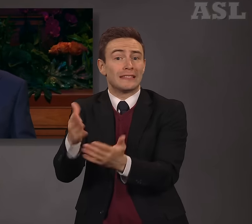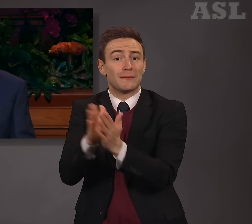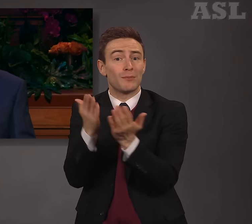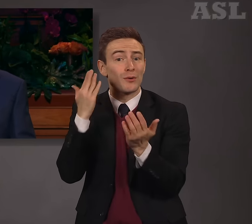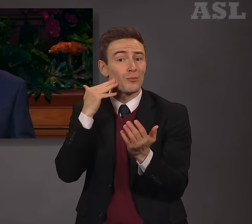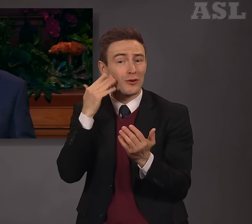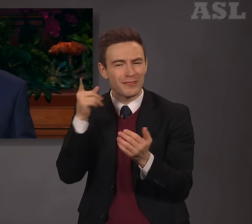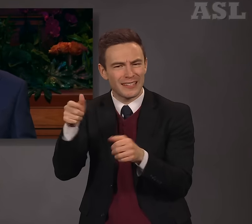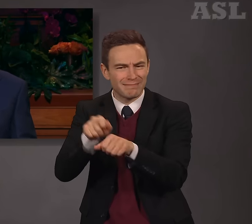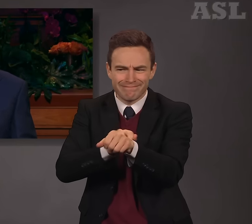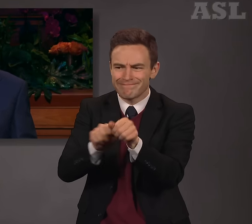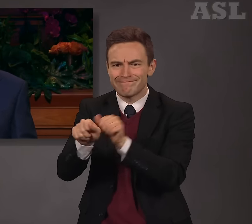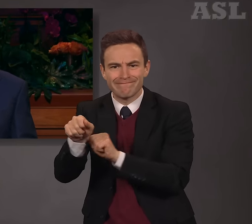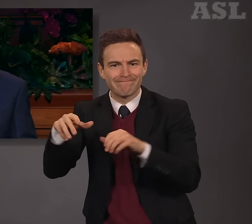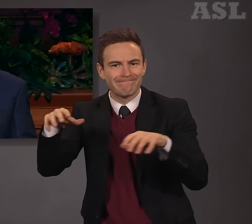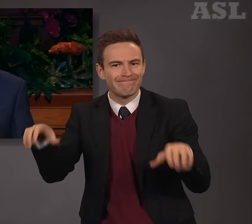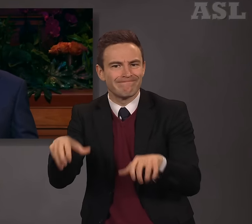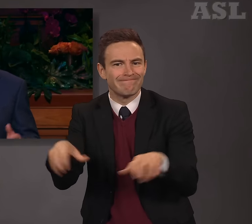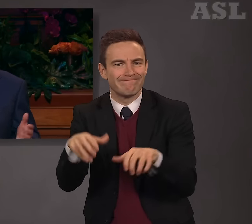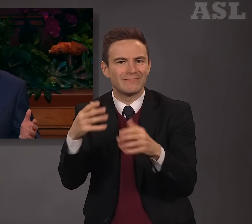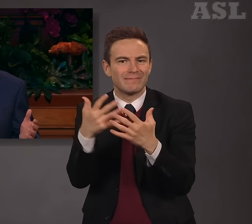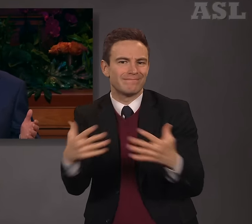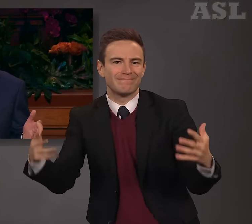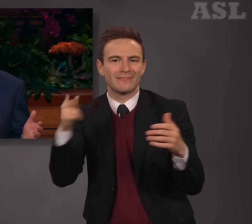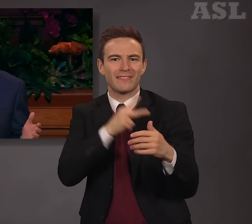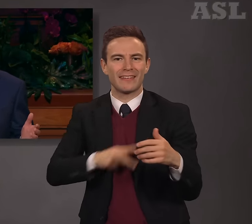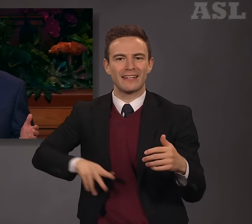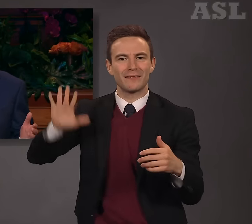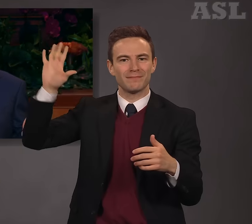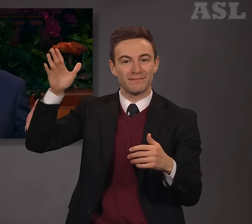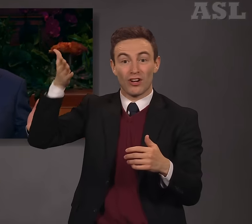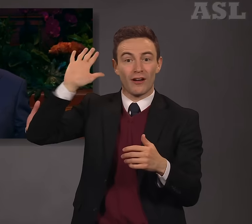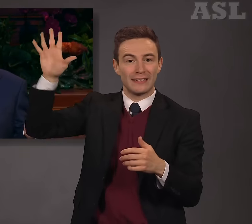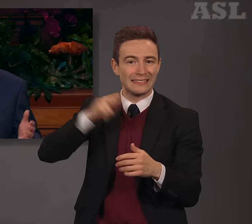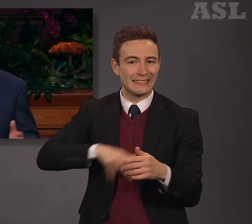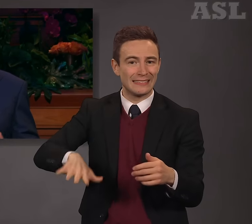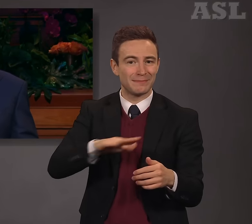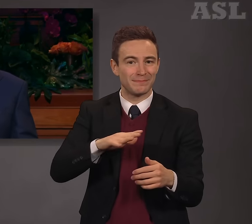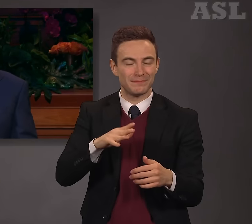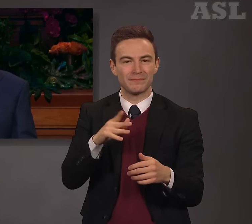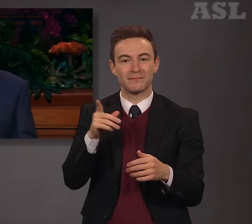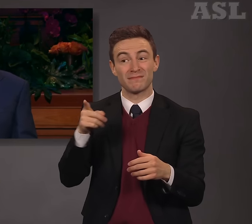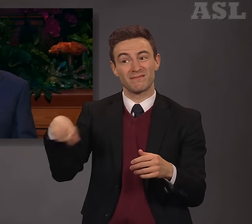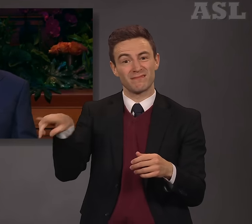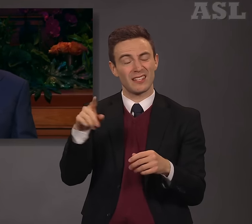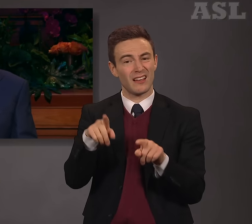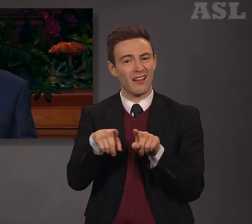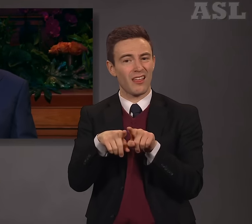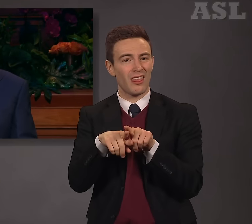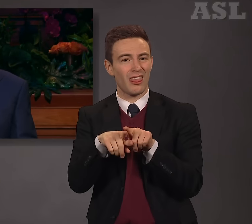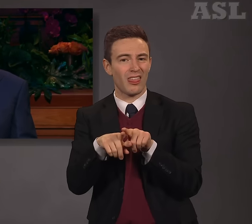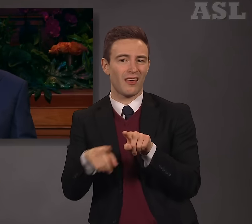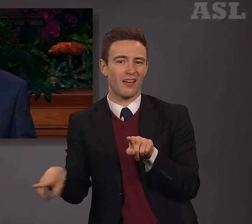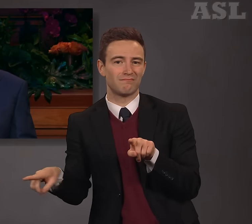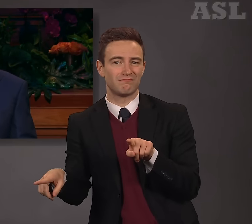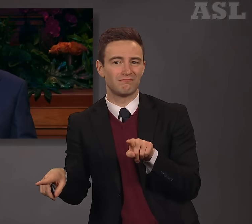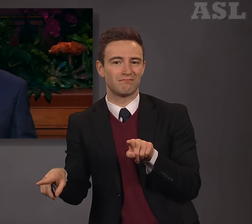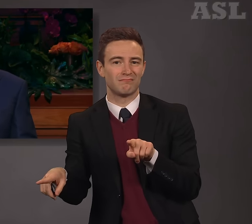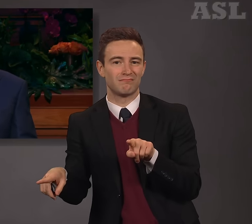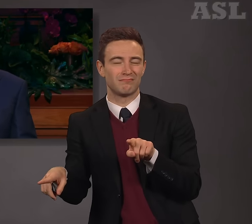helped build the kingdom of God, suddenly move away, at least for now, from his or her